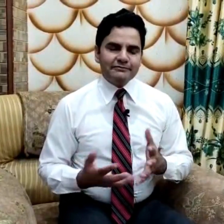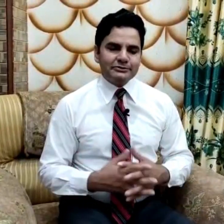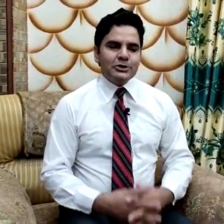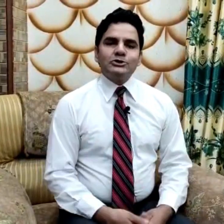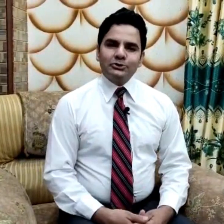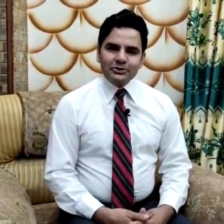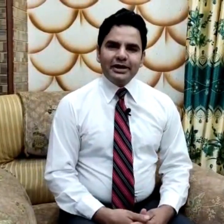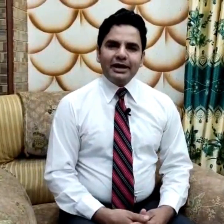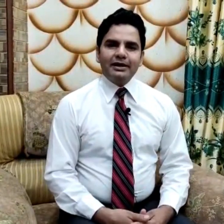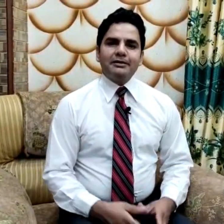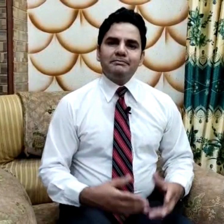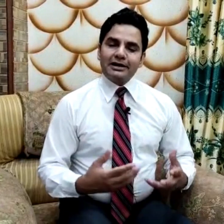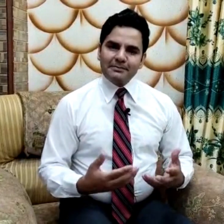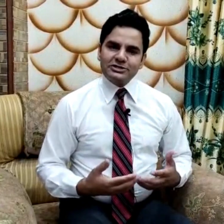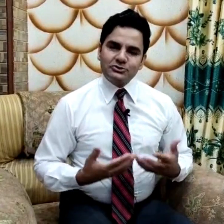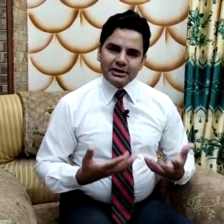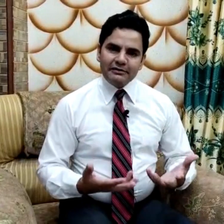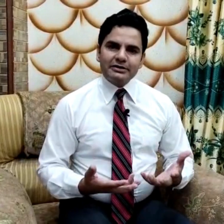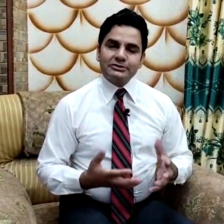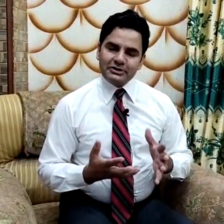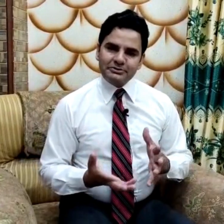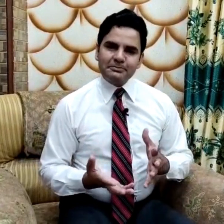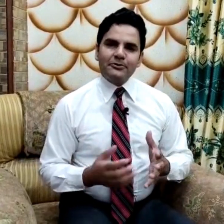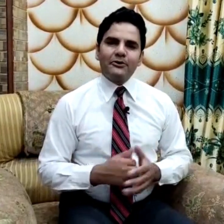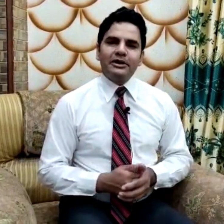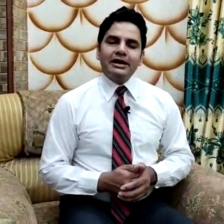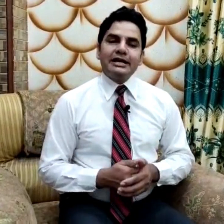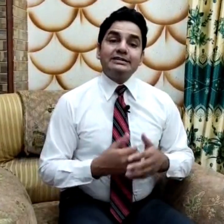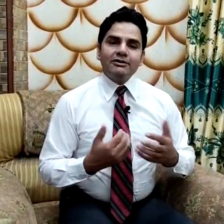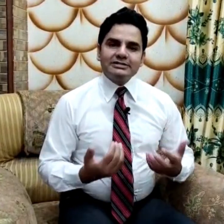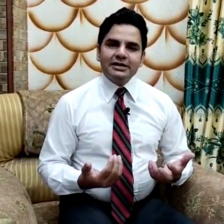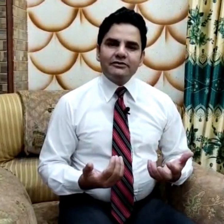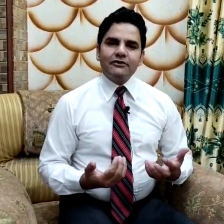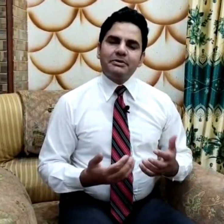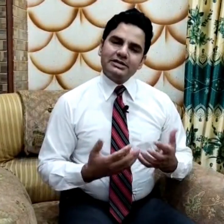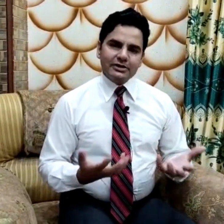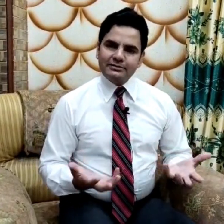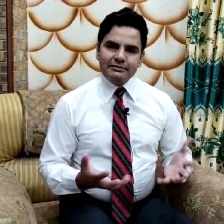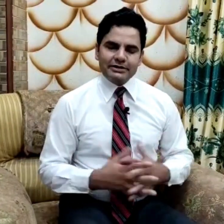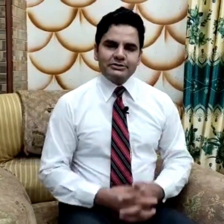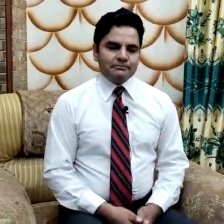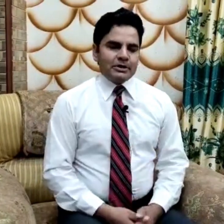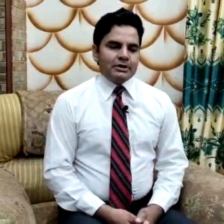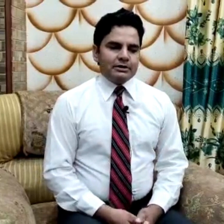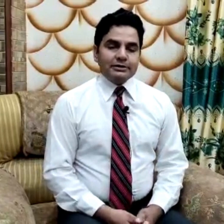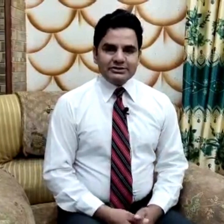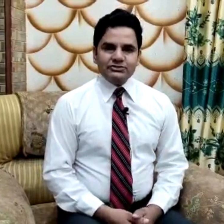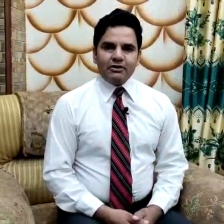language? So today my topic is to deliver the subject pronoun and the auxiliary verb in sign language. Let's start.